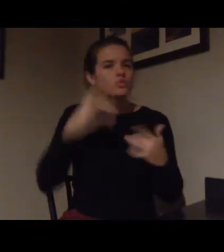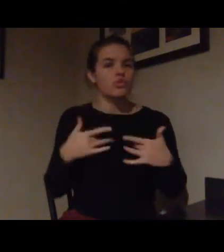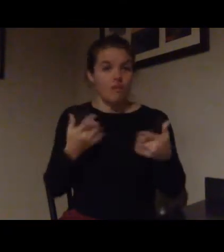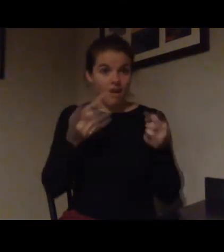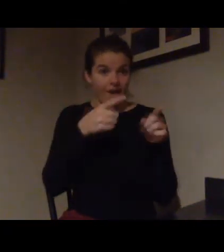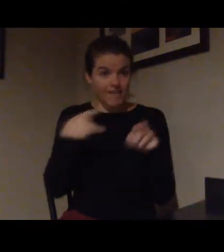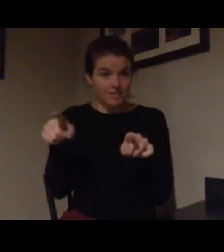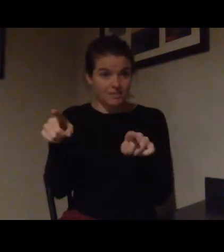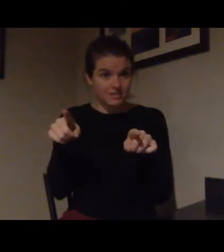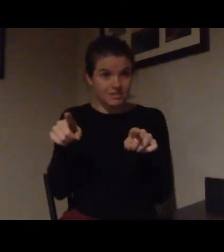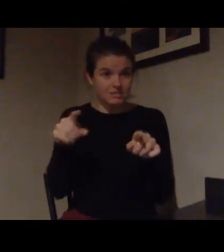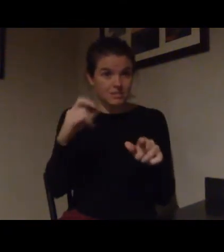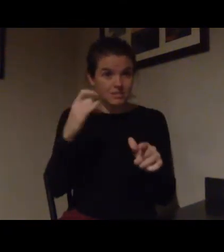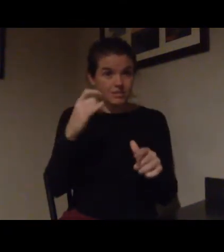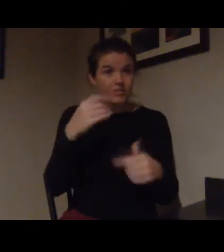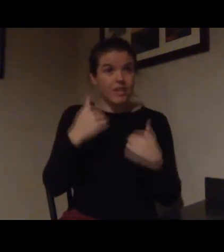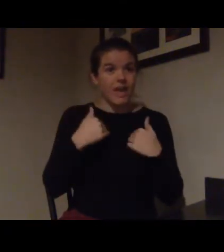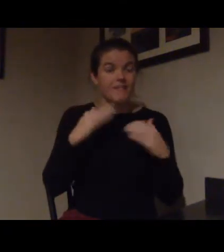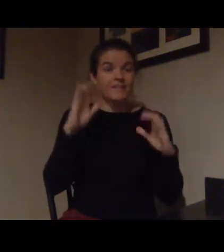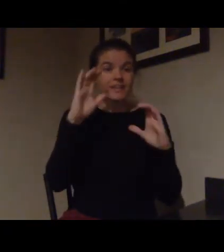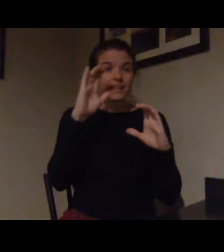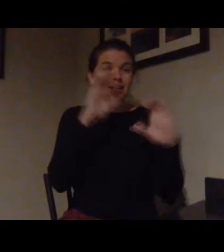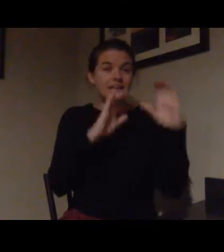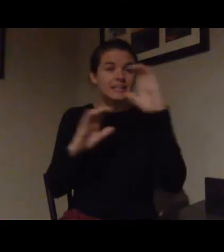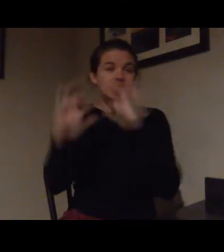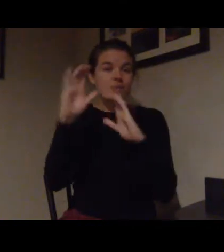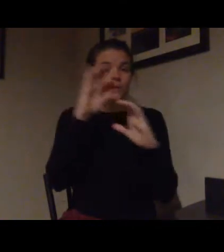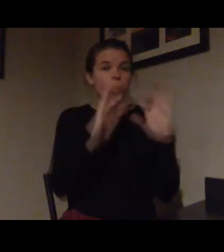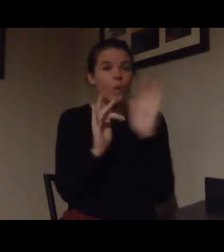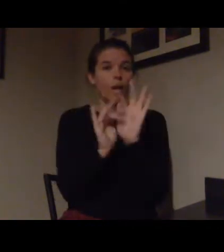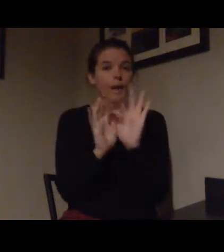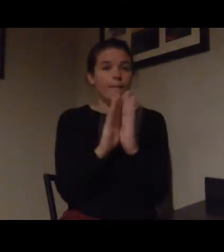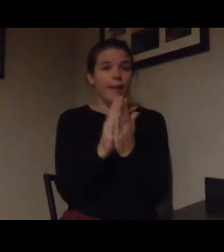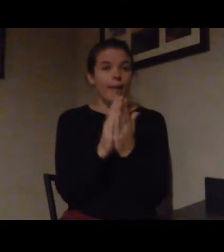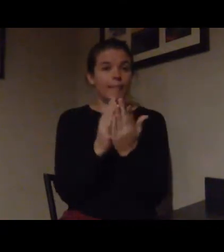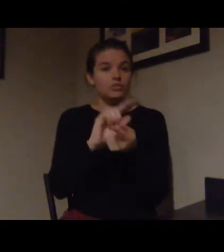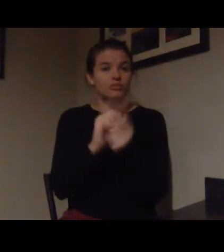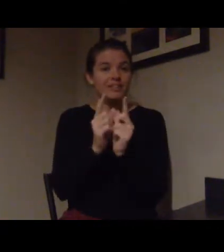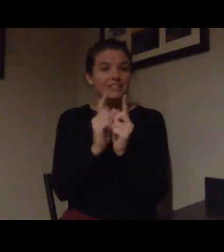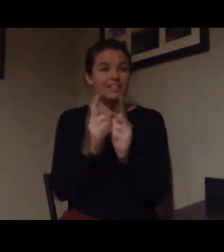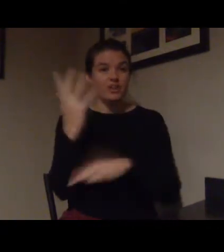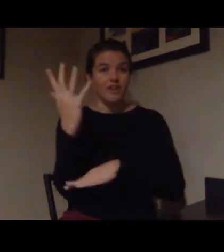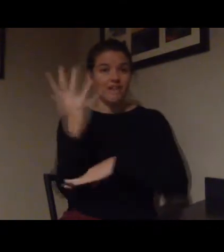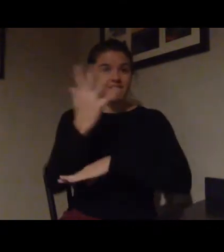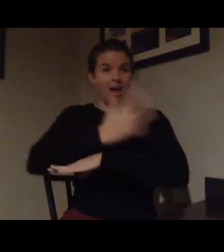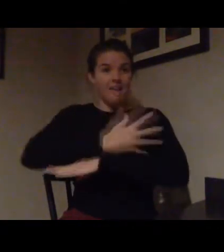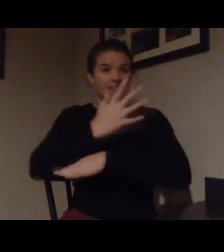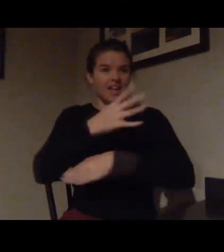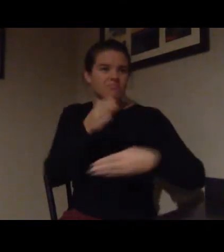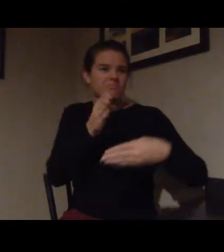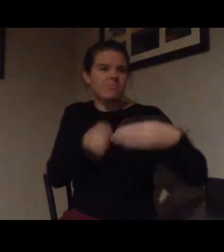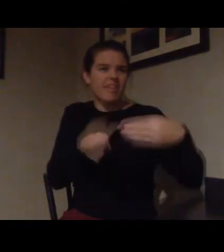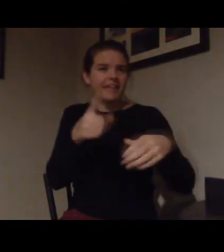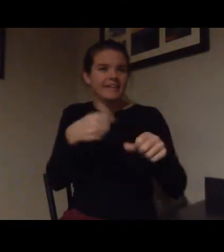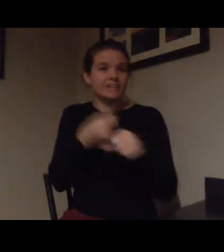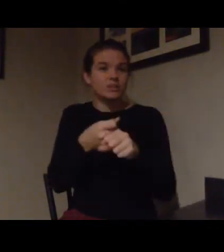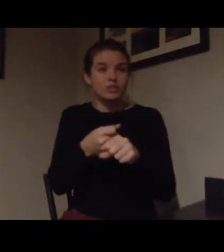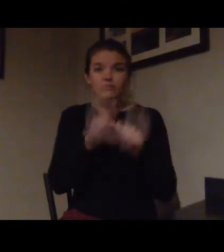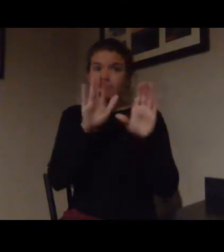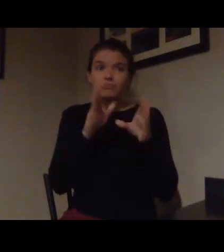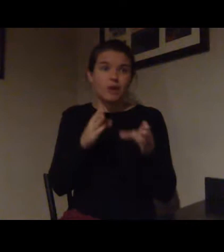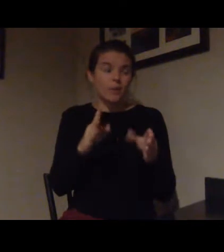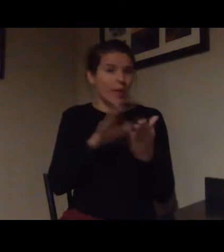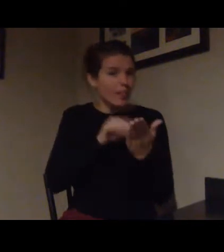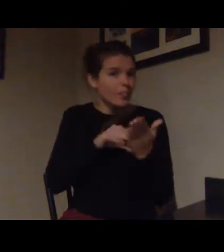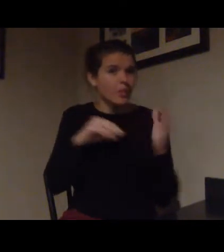We have an Explore Bible Translation, which is a 5-day event coming up at the end of the year, which is a great way to learn more about Wycliffe. And they do talk a